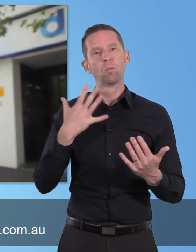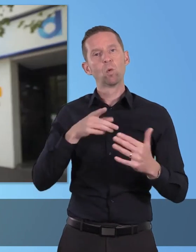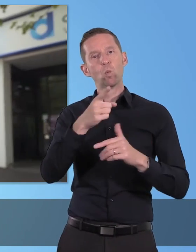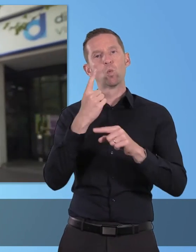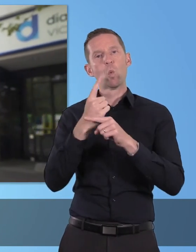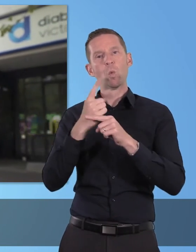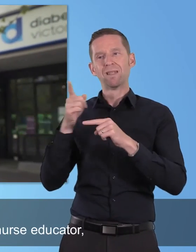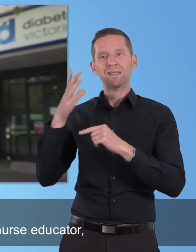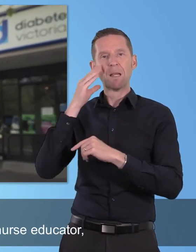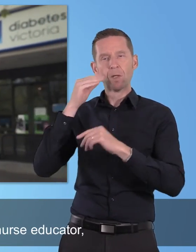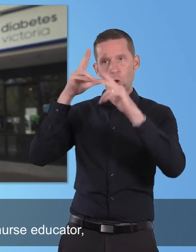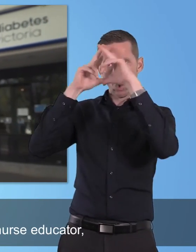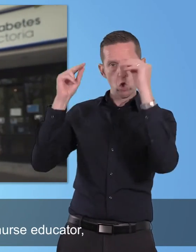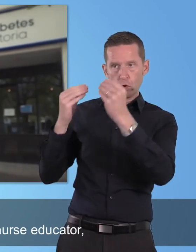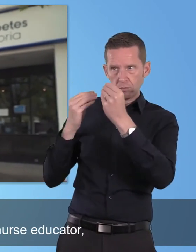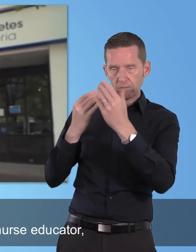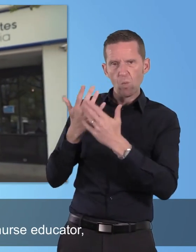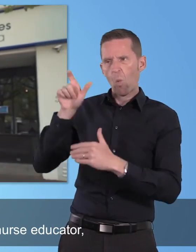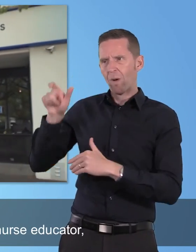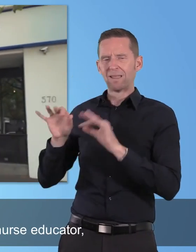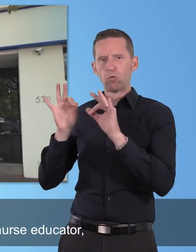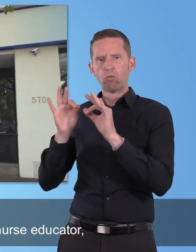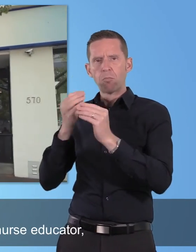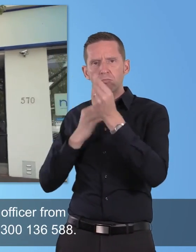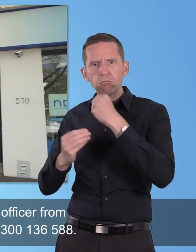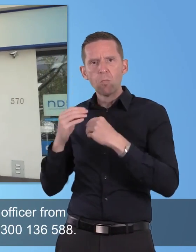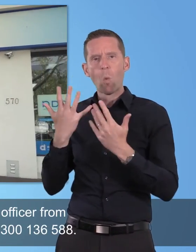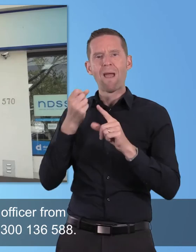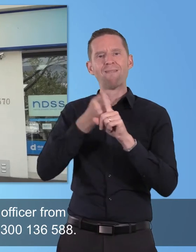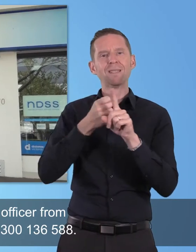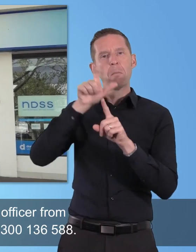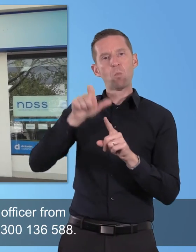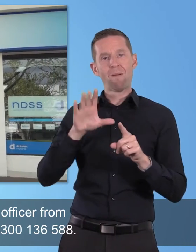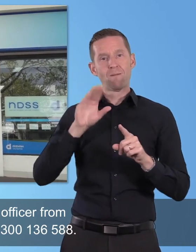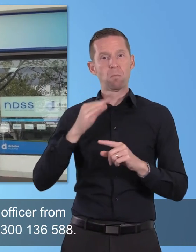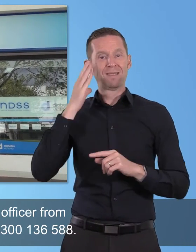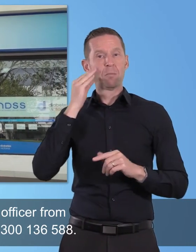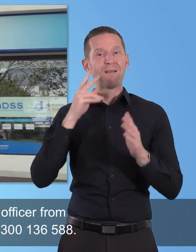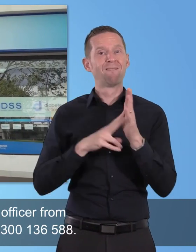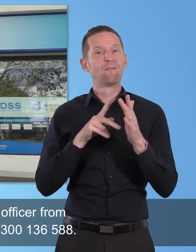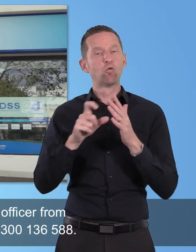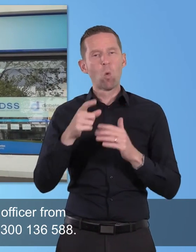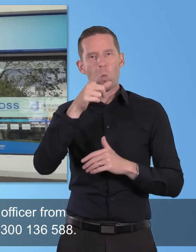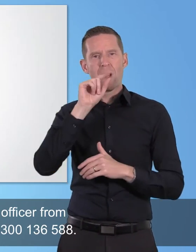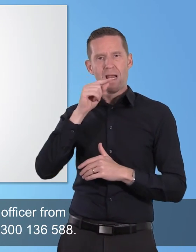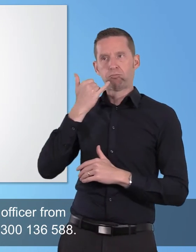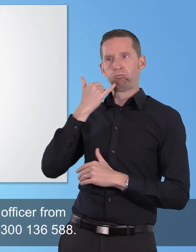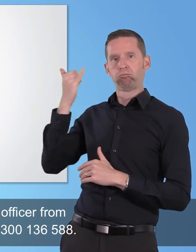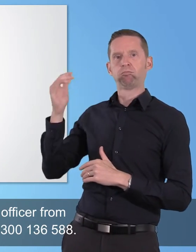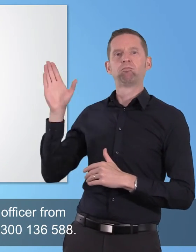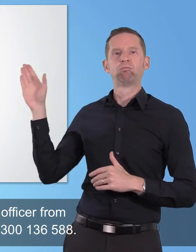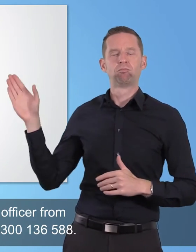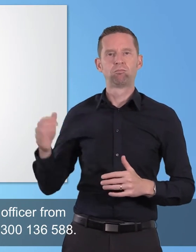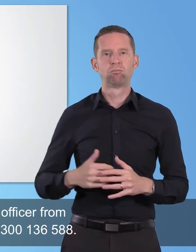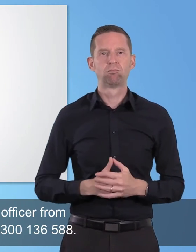To speak to a diabetes nurse educator, dietician or advocacy officer from Diabetes Victoria,